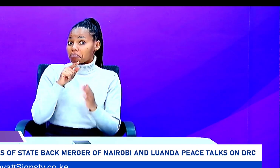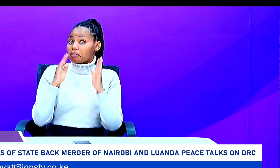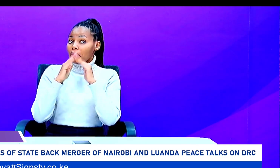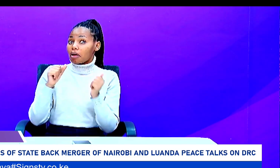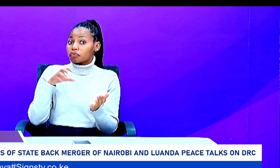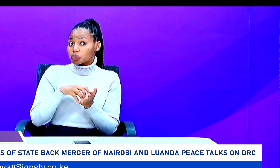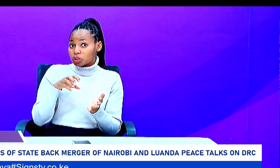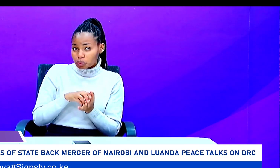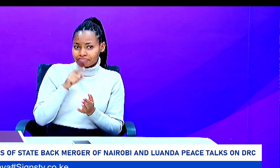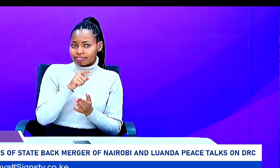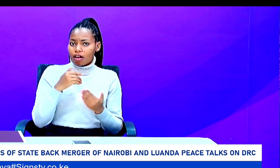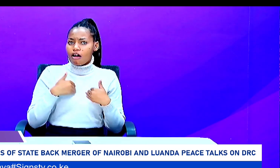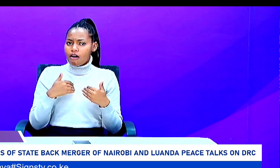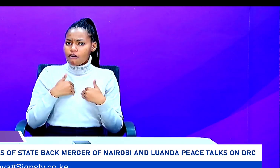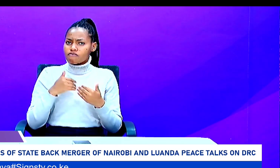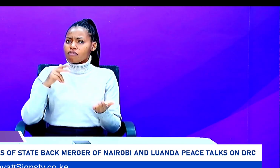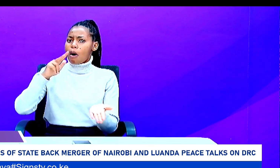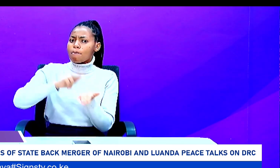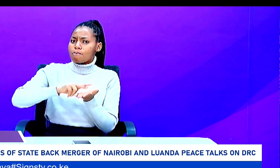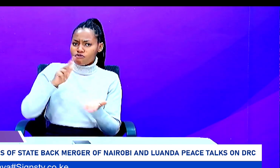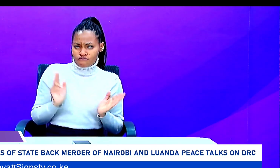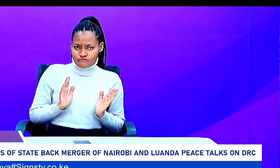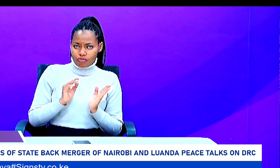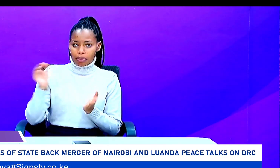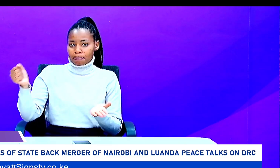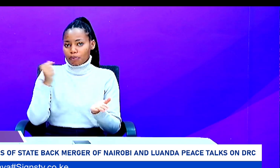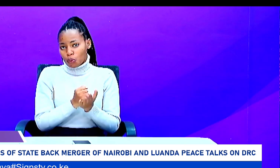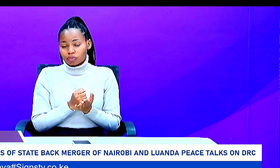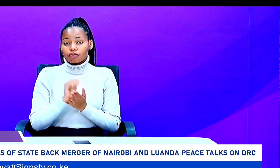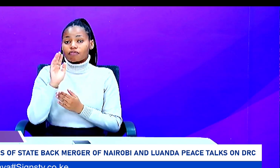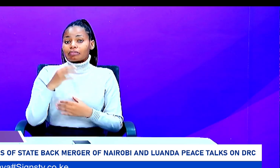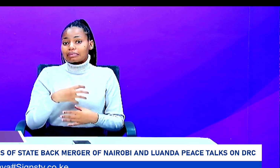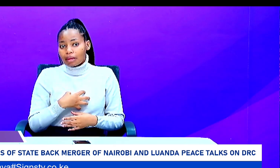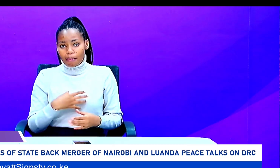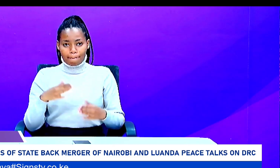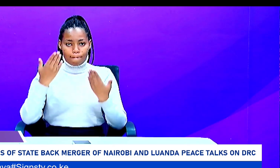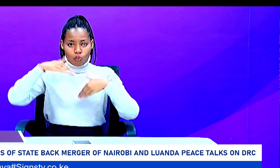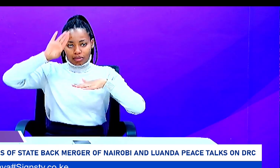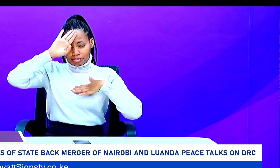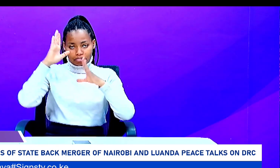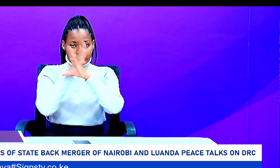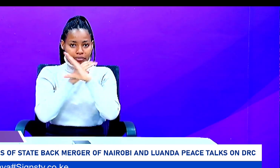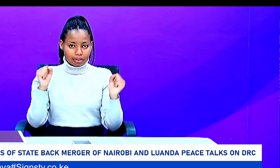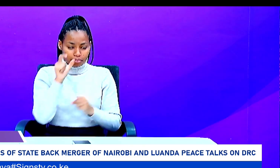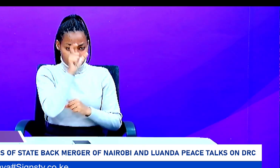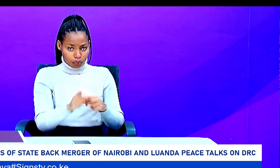in the region. The head of state has approved the appointment of the former Botswana President Eric Masisi as